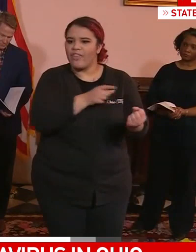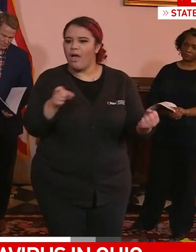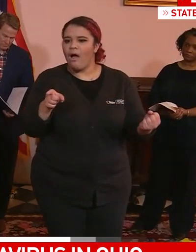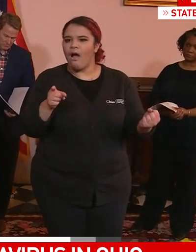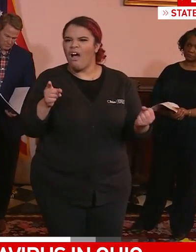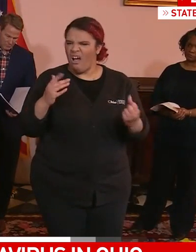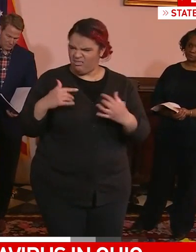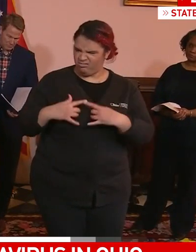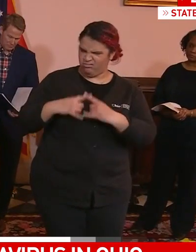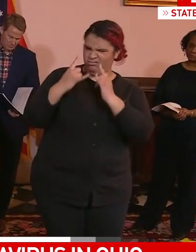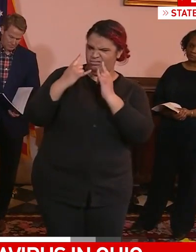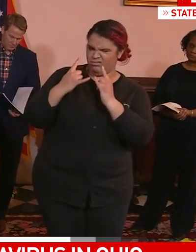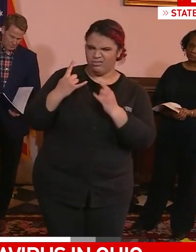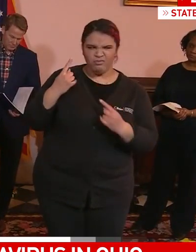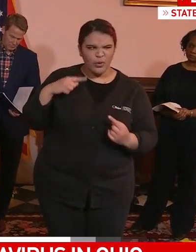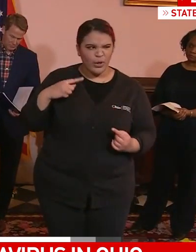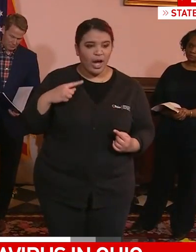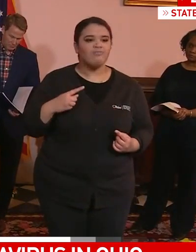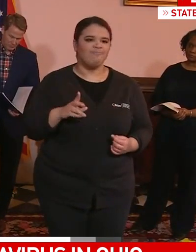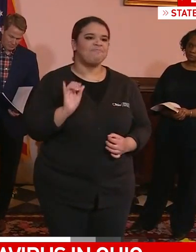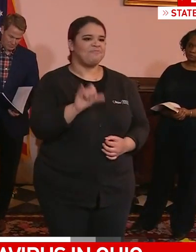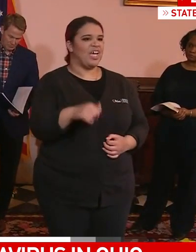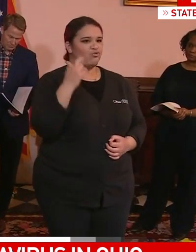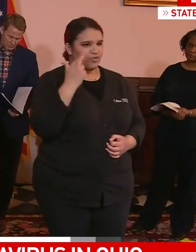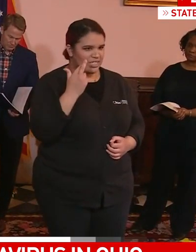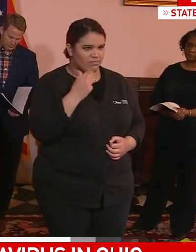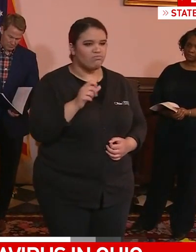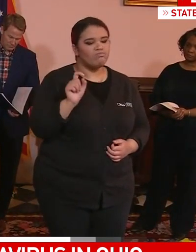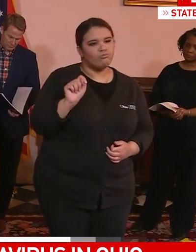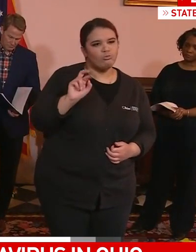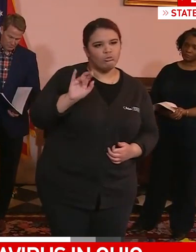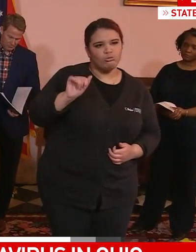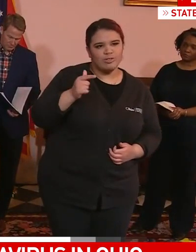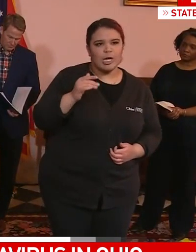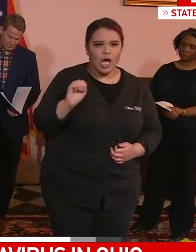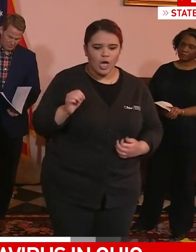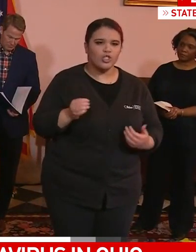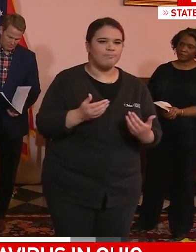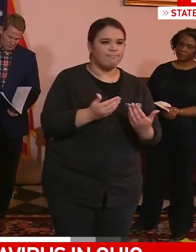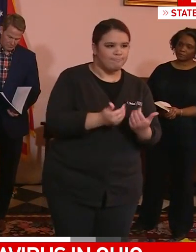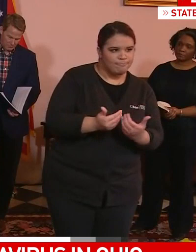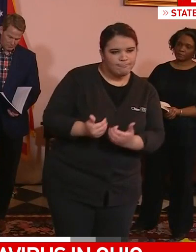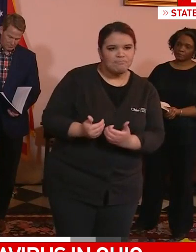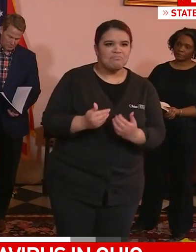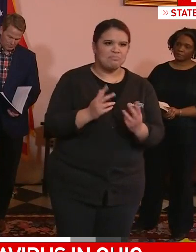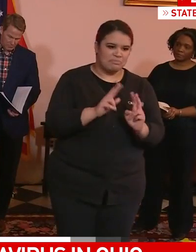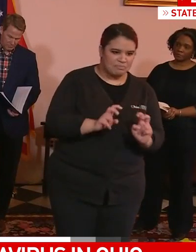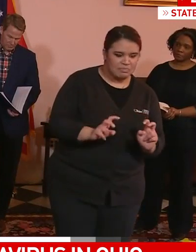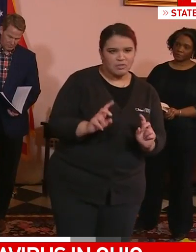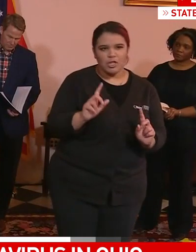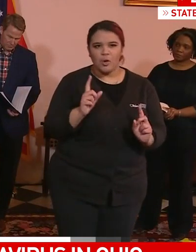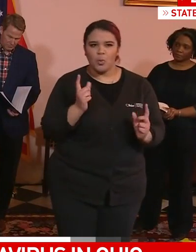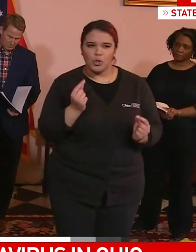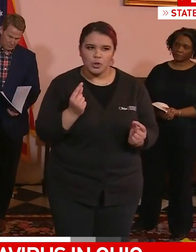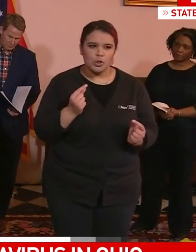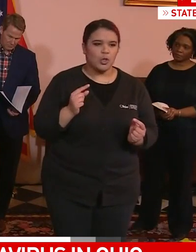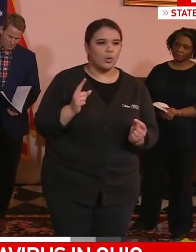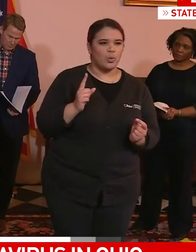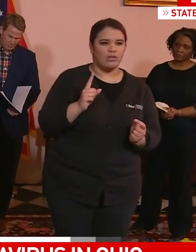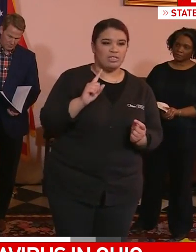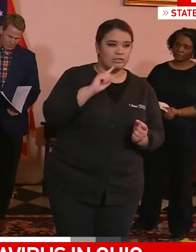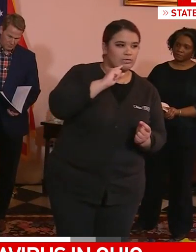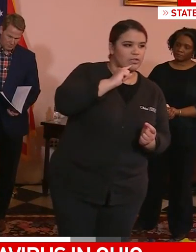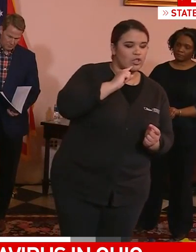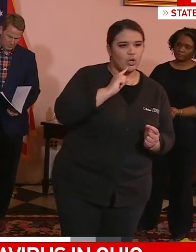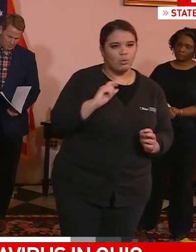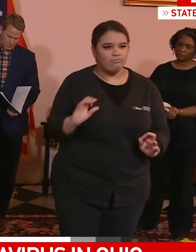what's happening in that tent. Speaking of creativity, our son, Thomas, is a junior at the University of